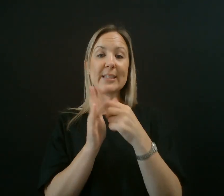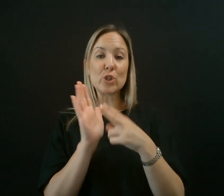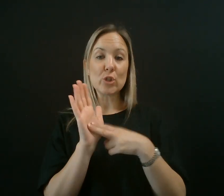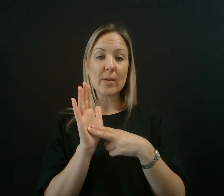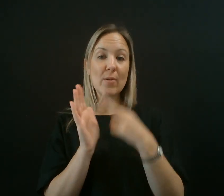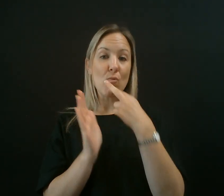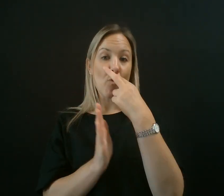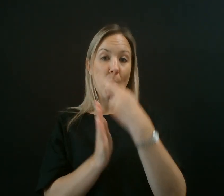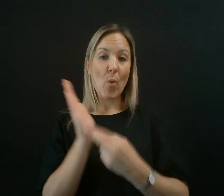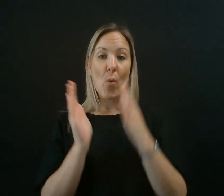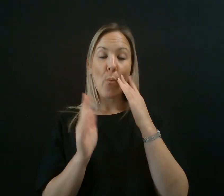tenancy,